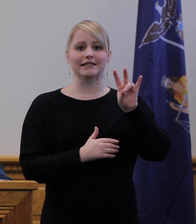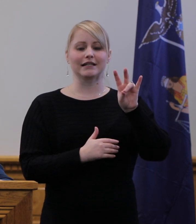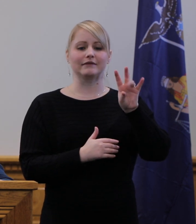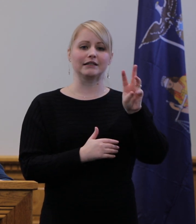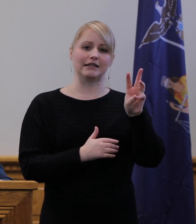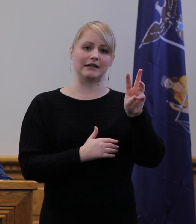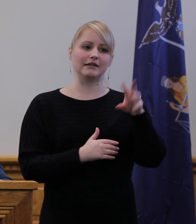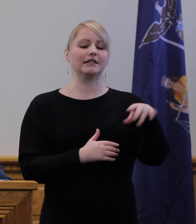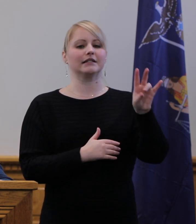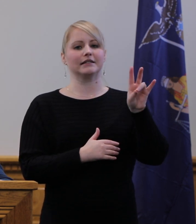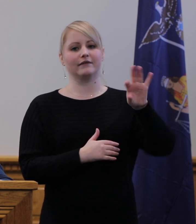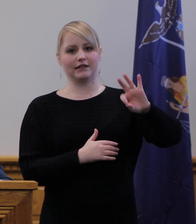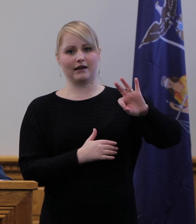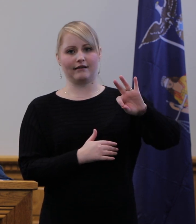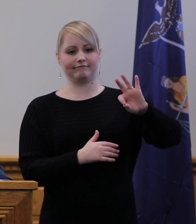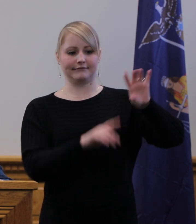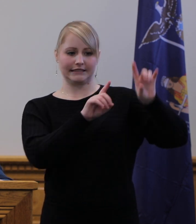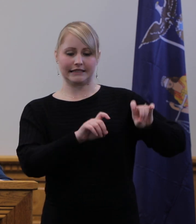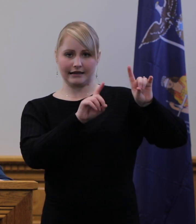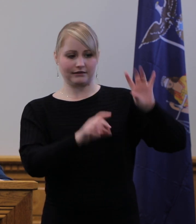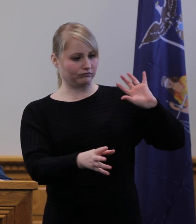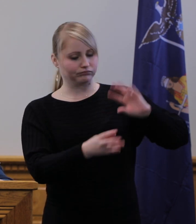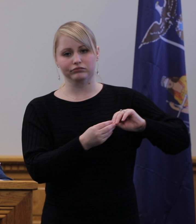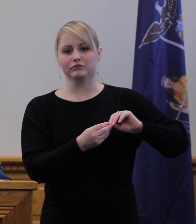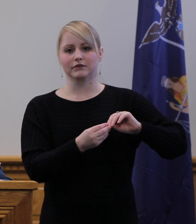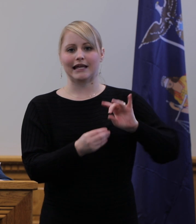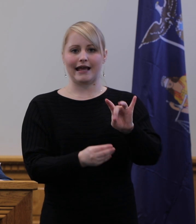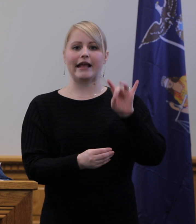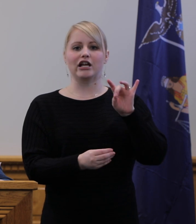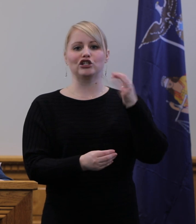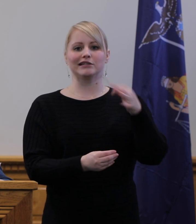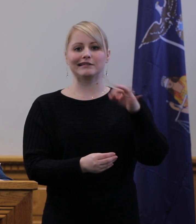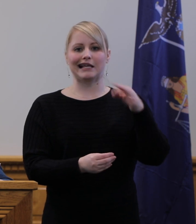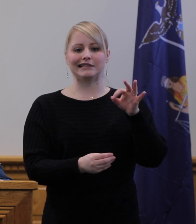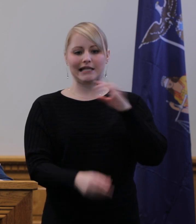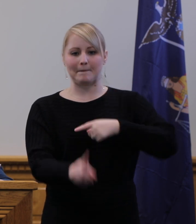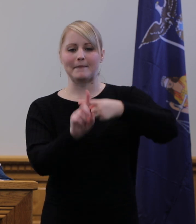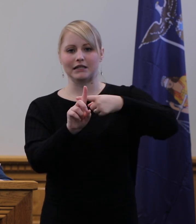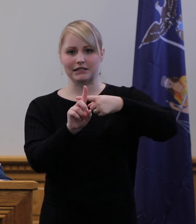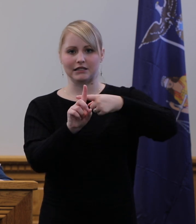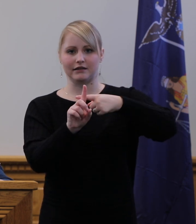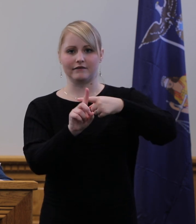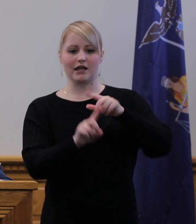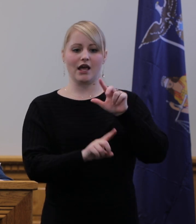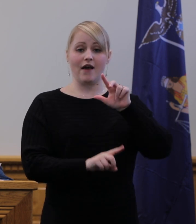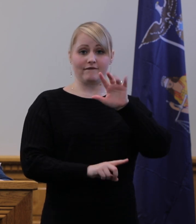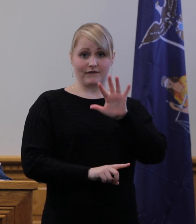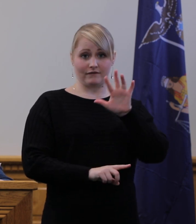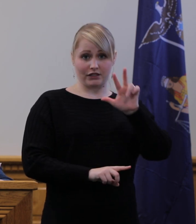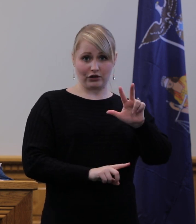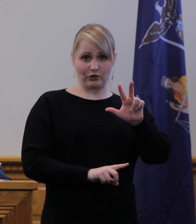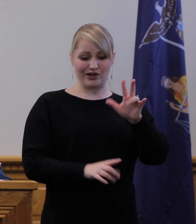64,379 tests performed. We have 819 positive cases. We have 53